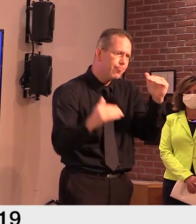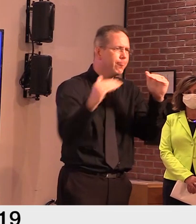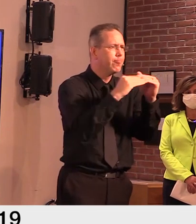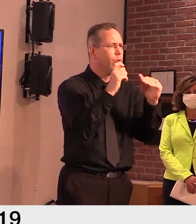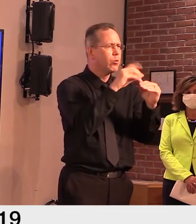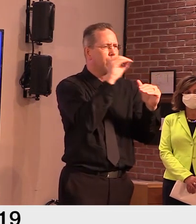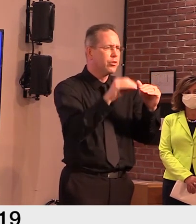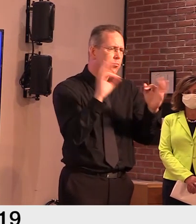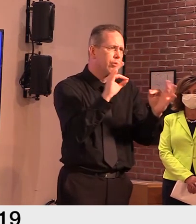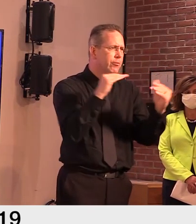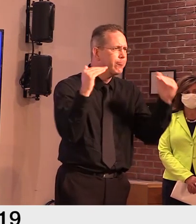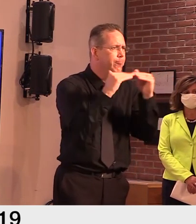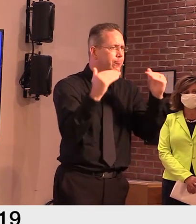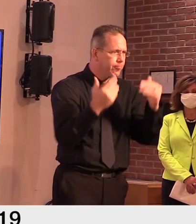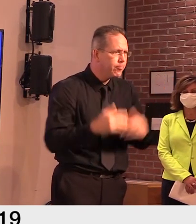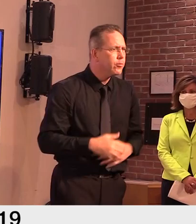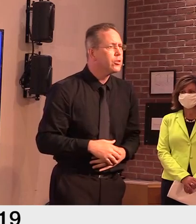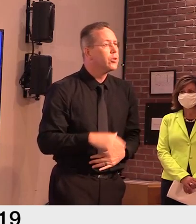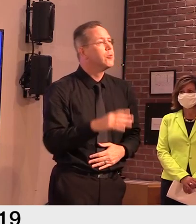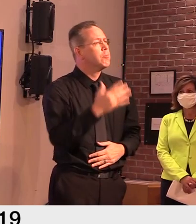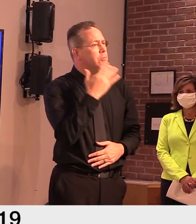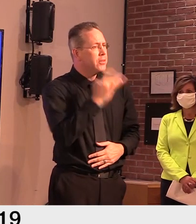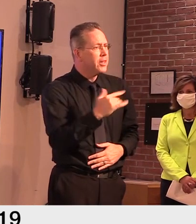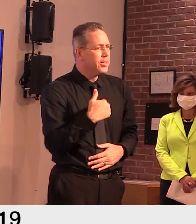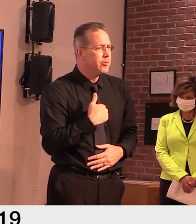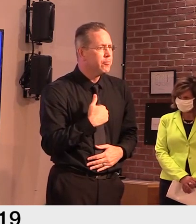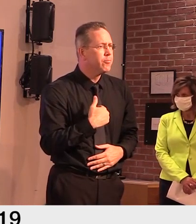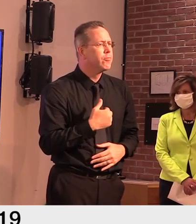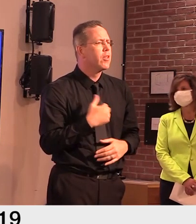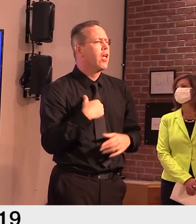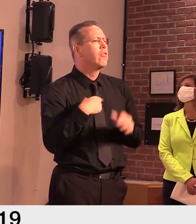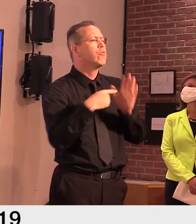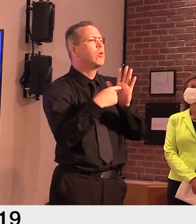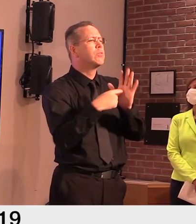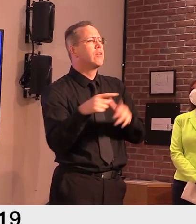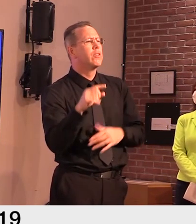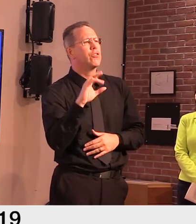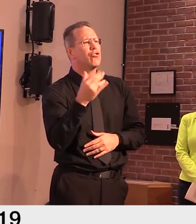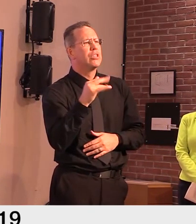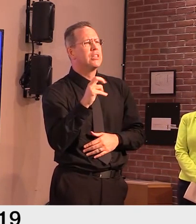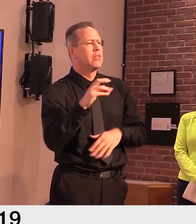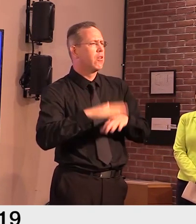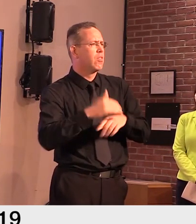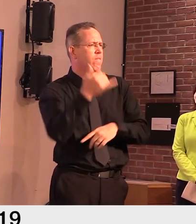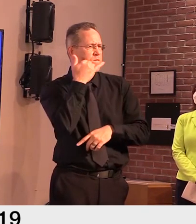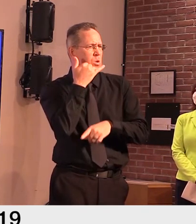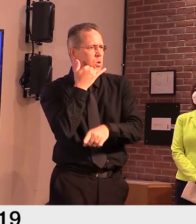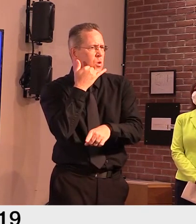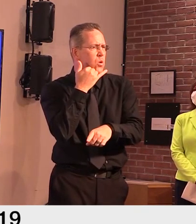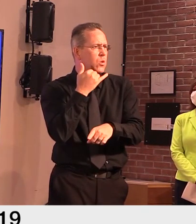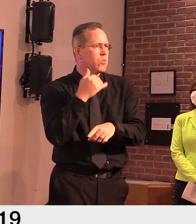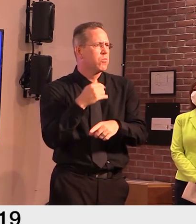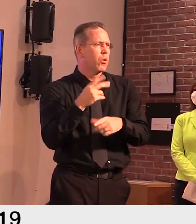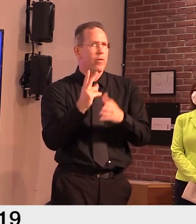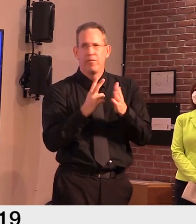fully realized, but we are all on our way to help making that a reality.